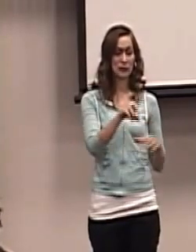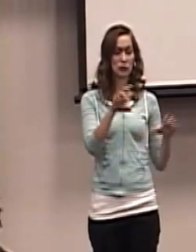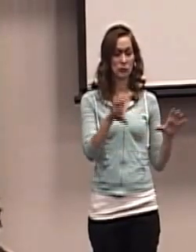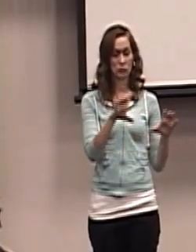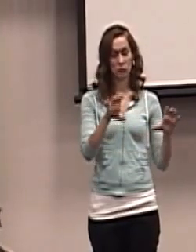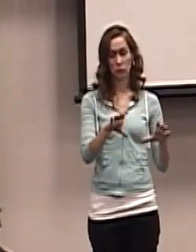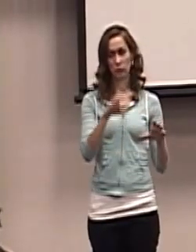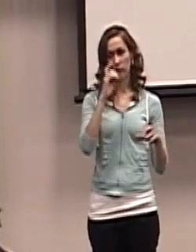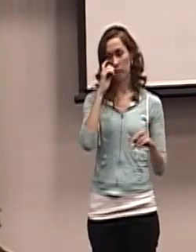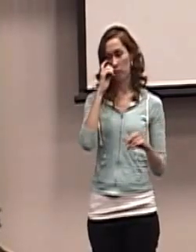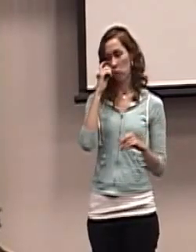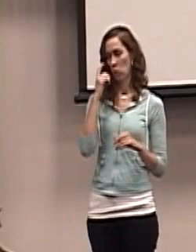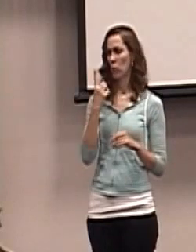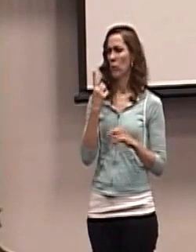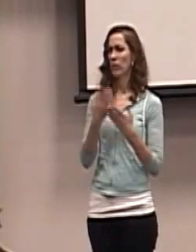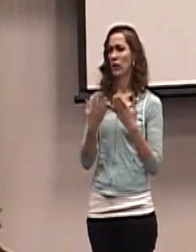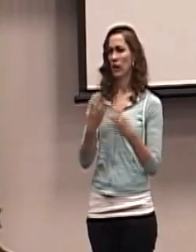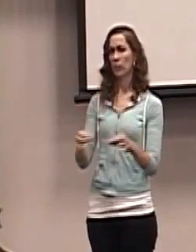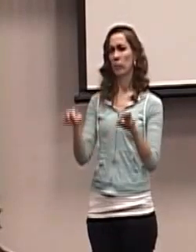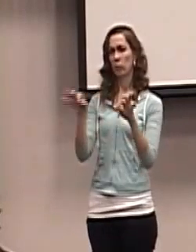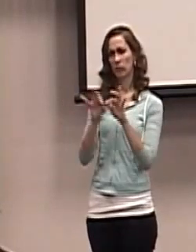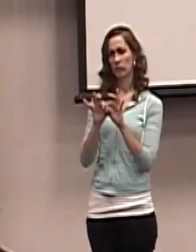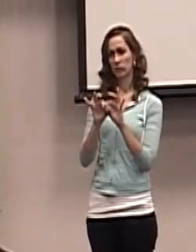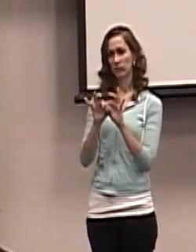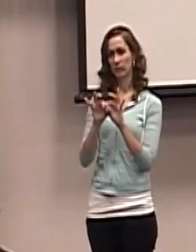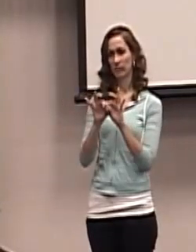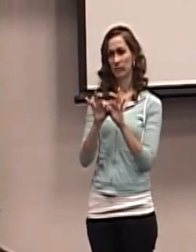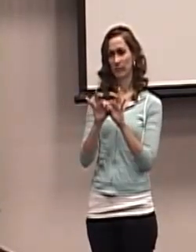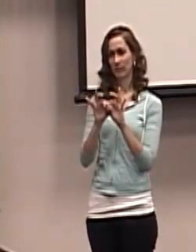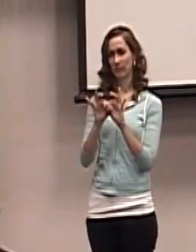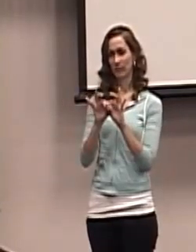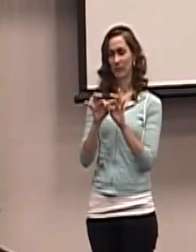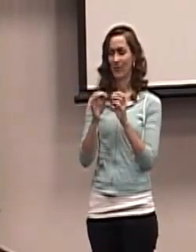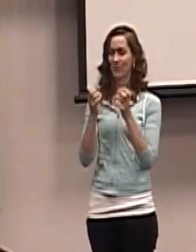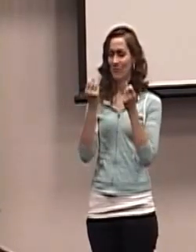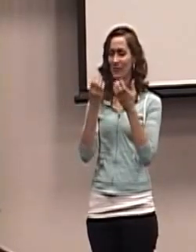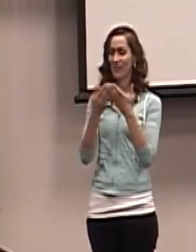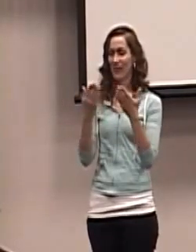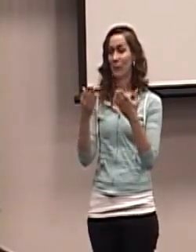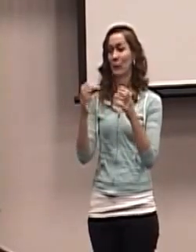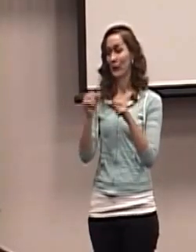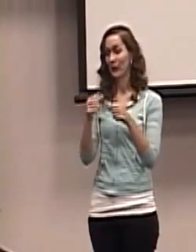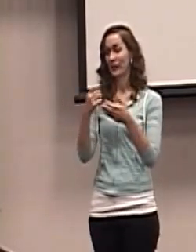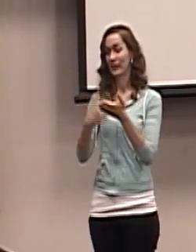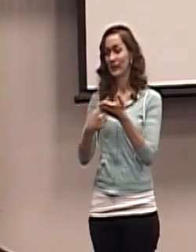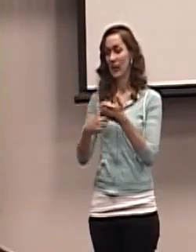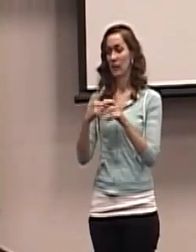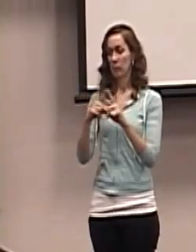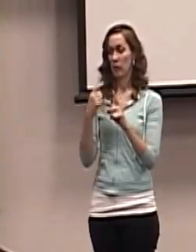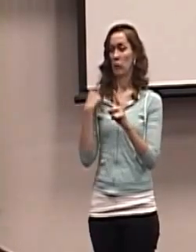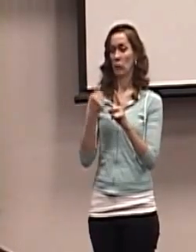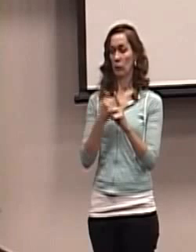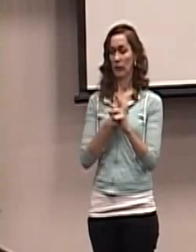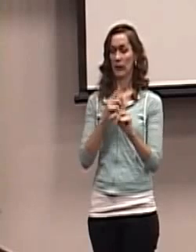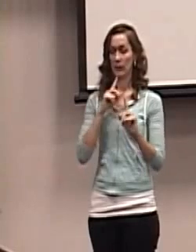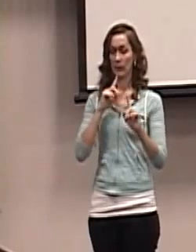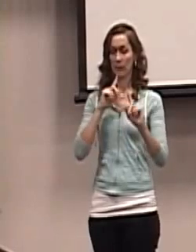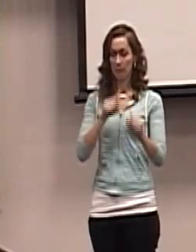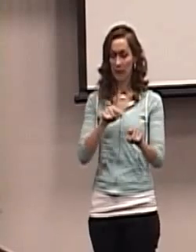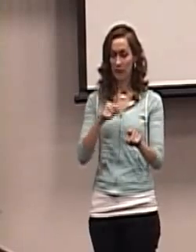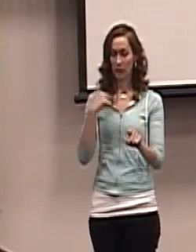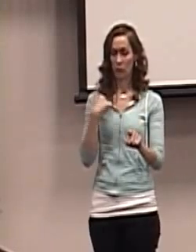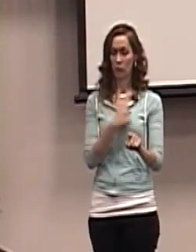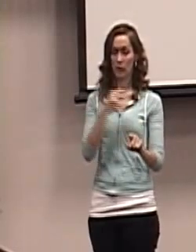a presentation in that, a lot of things we could talk about, is we are commanded to try.